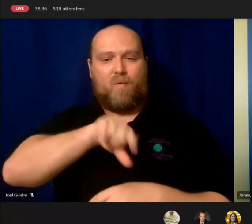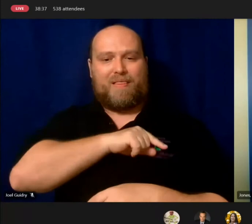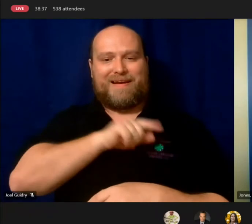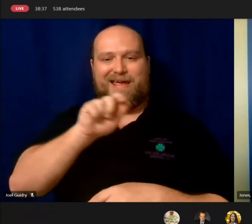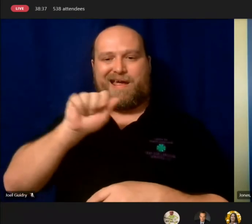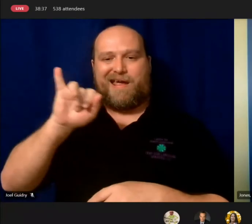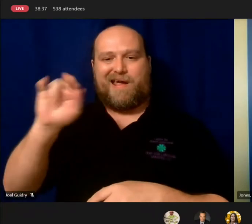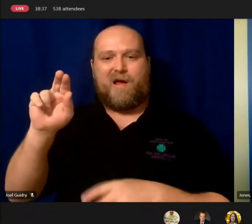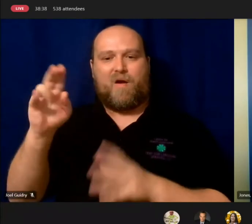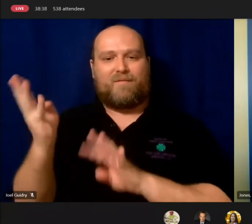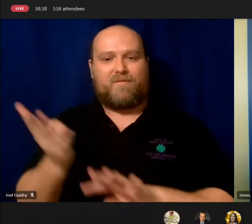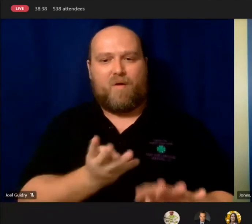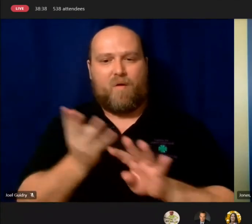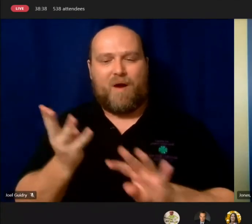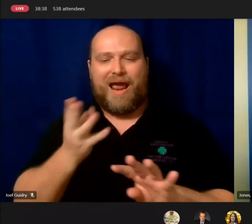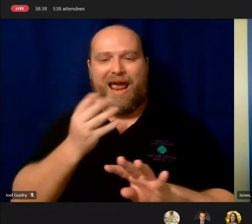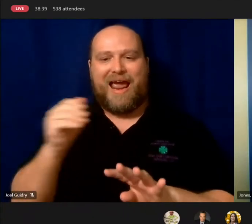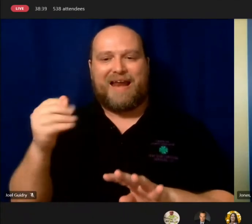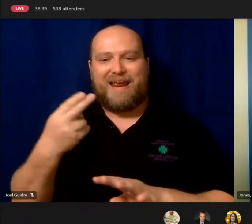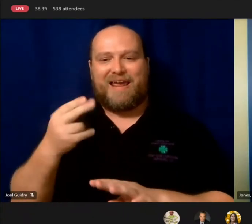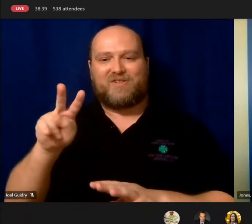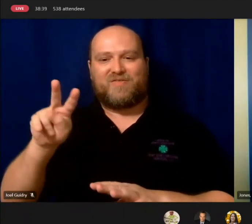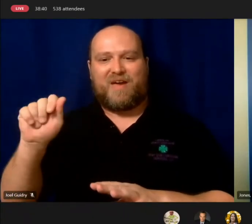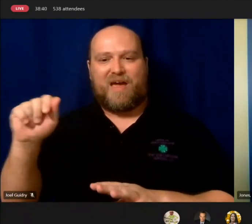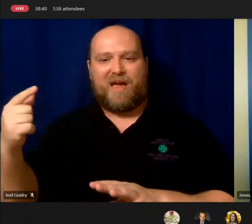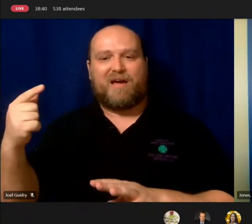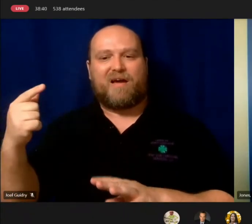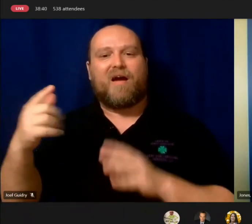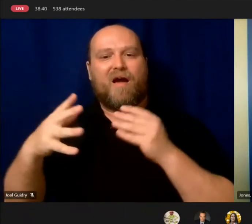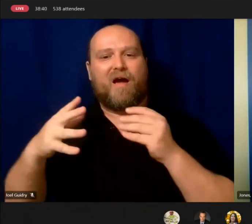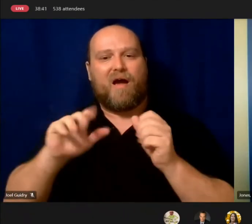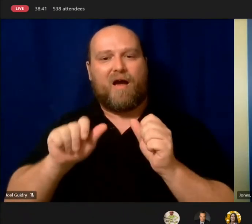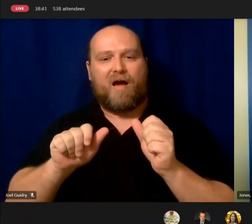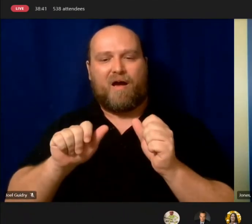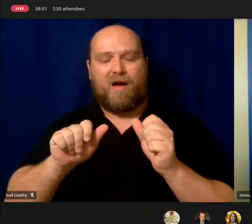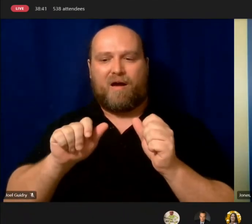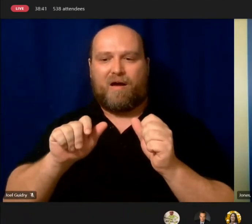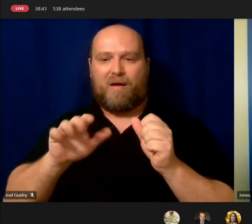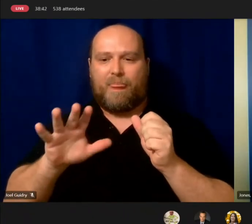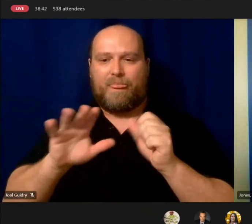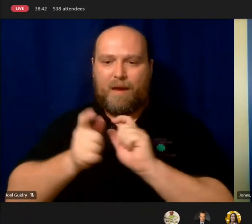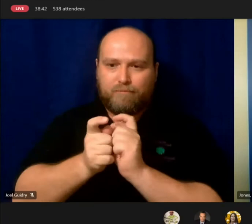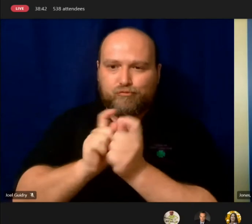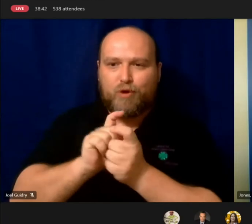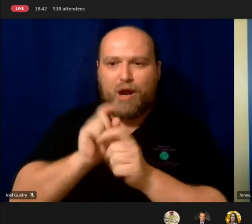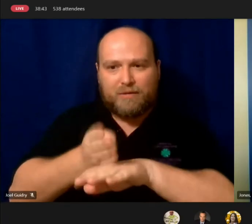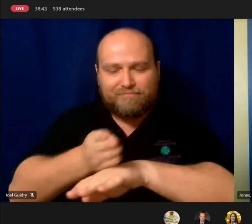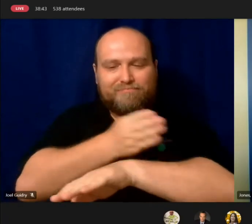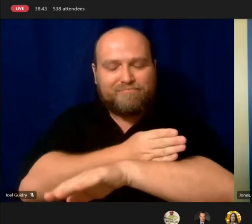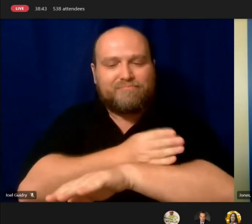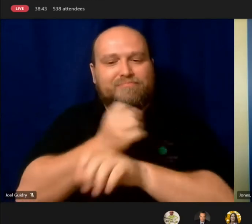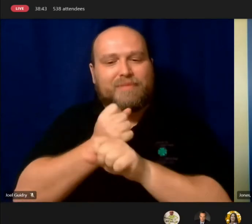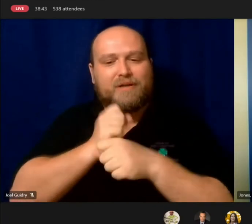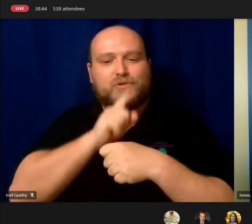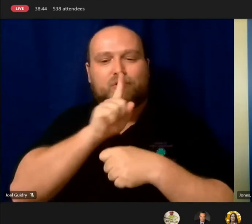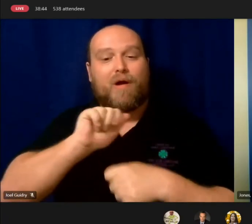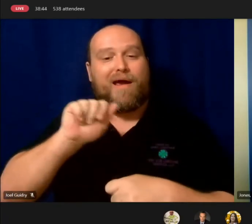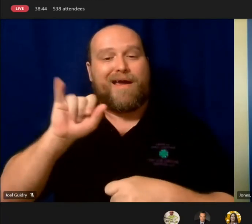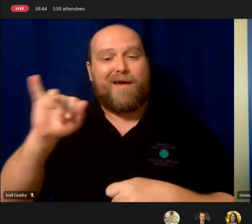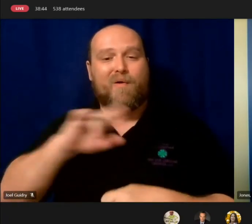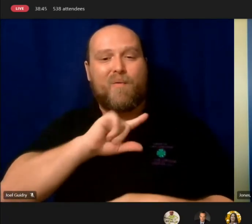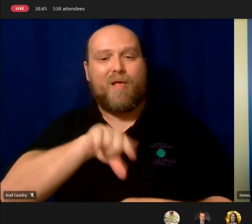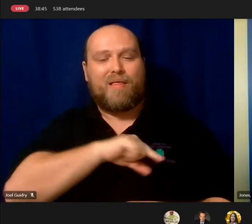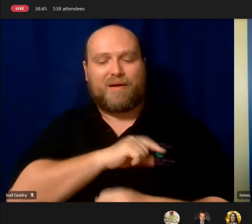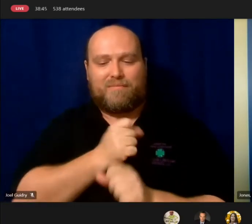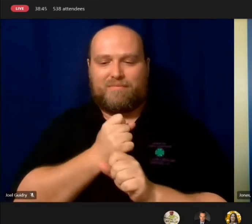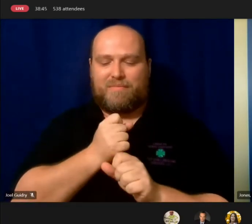HVAC upgrades to ensure air quality exceeds accepted standards. This also includes